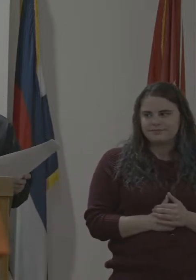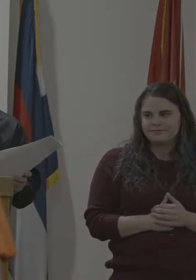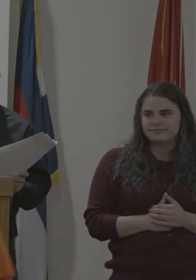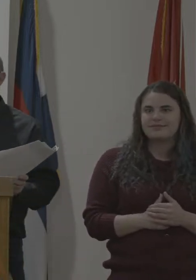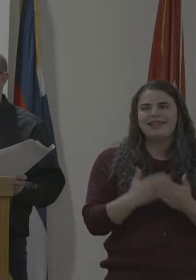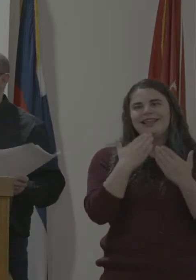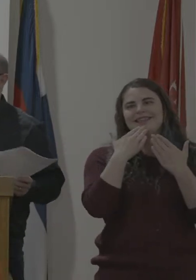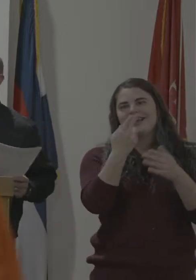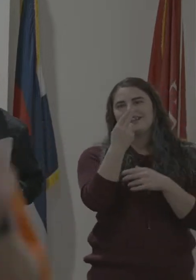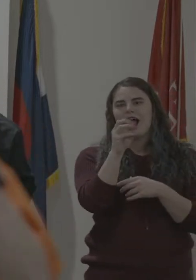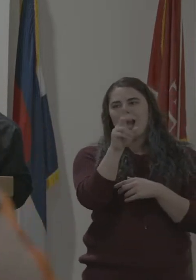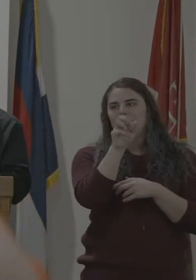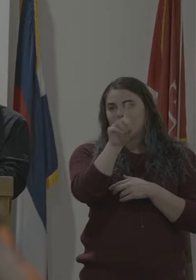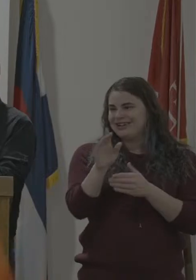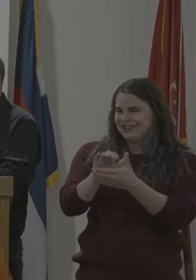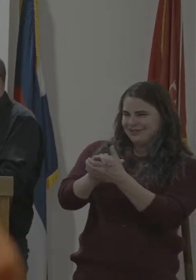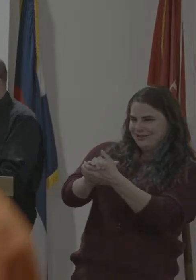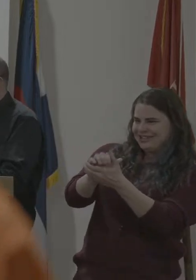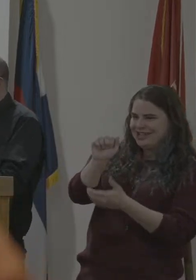Thanks, Howard, and congrats, Amanda.